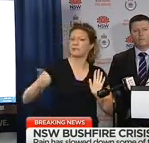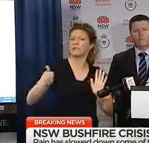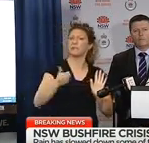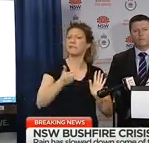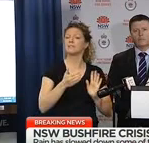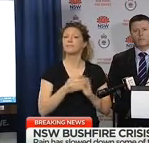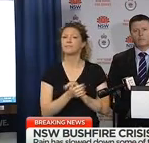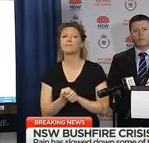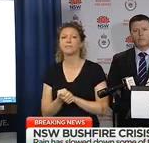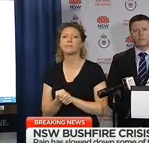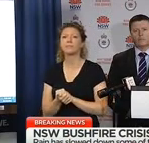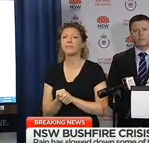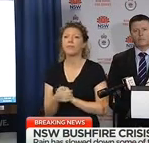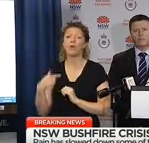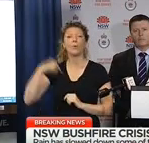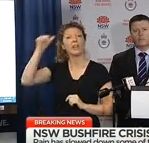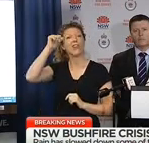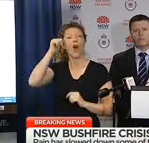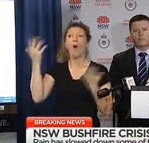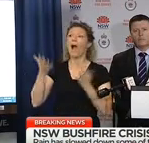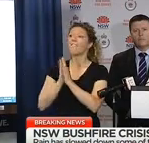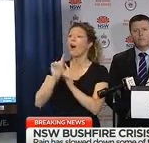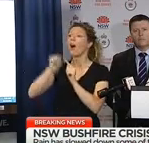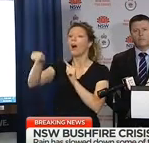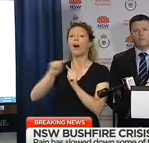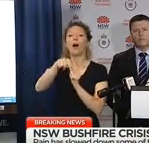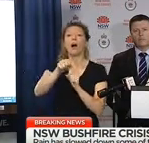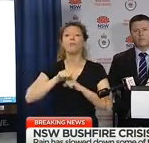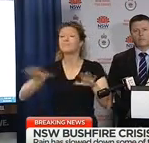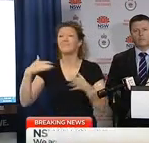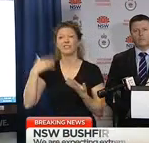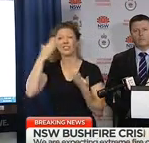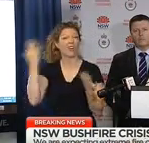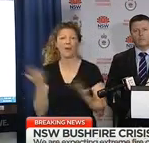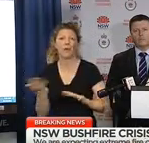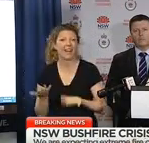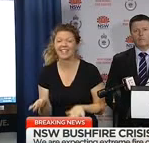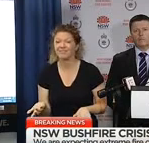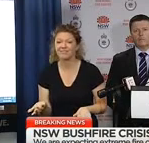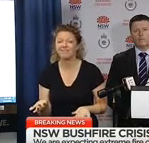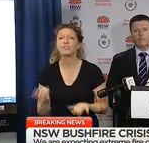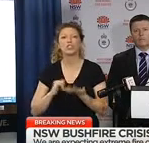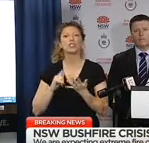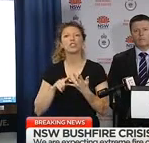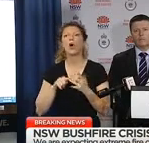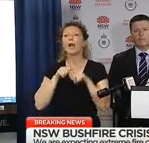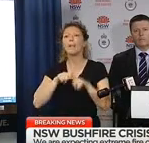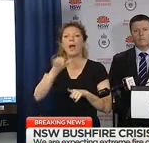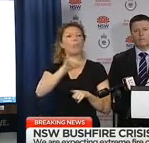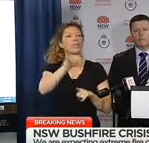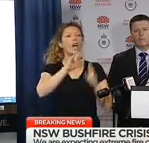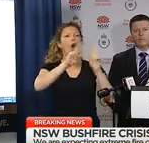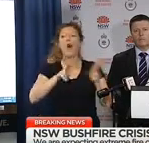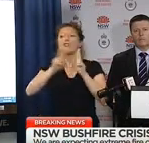early to call just where these fires will break out, when these fires will break out, and therefore which communities will start